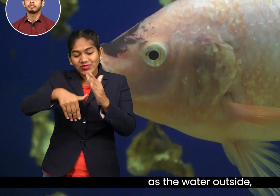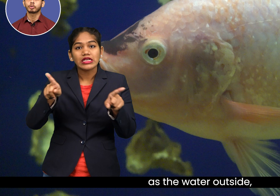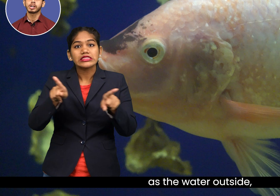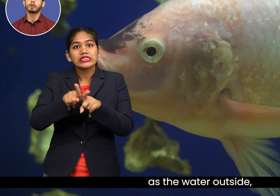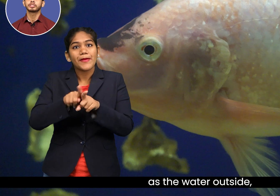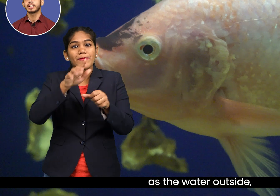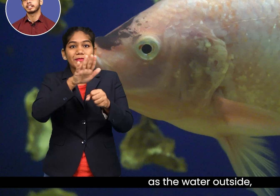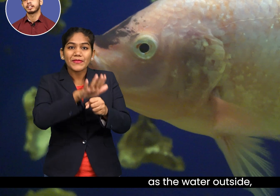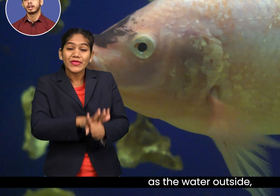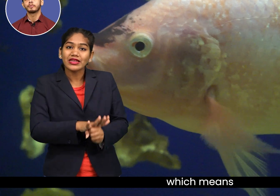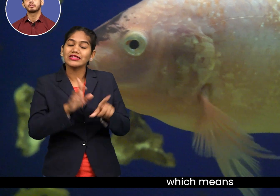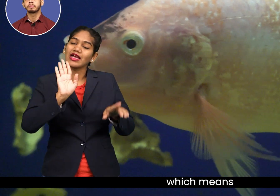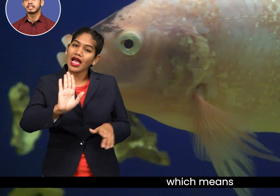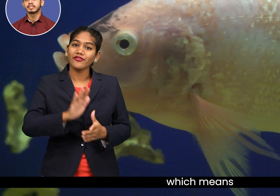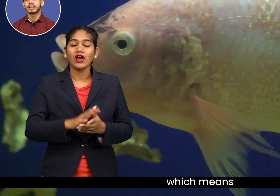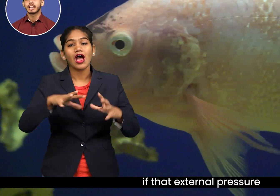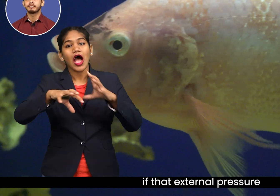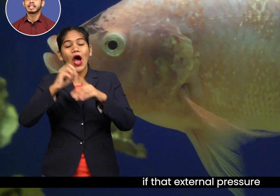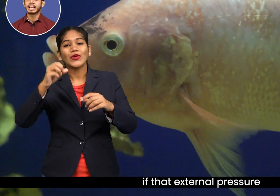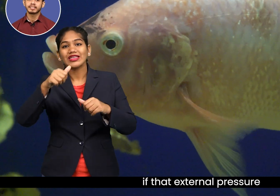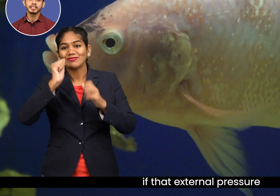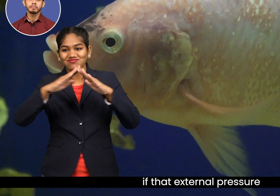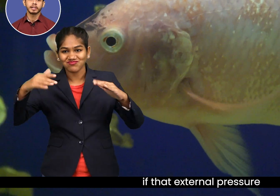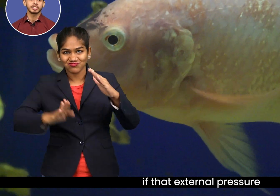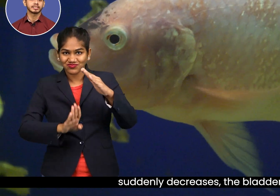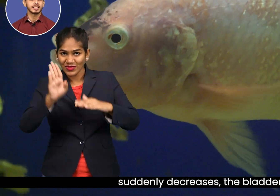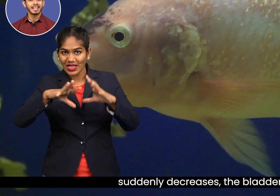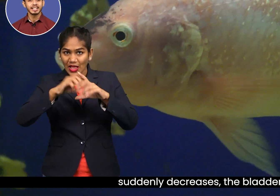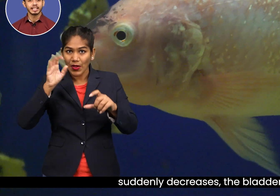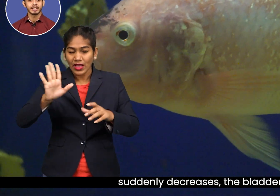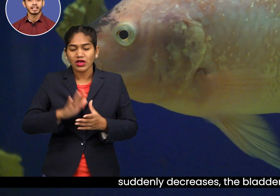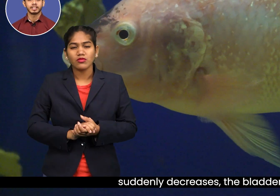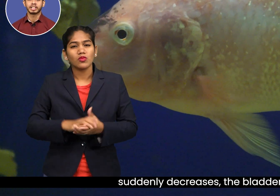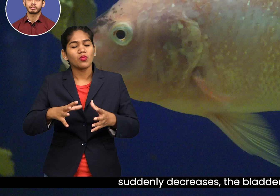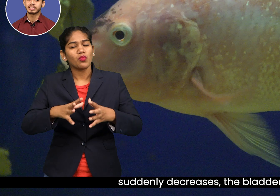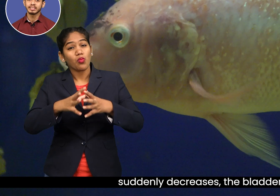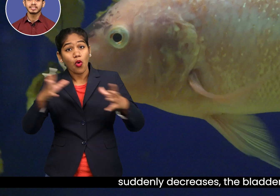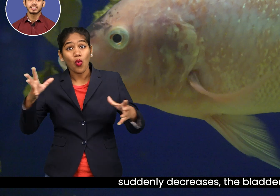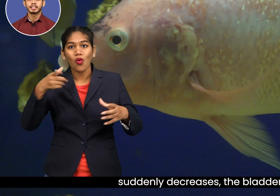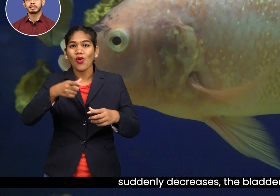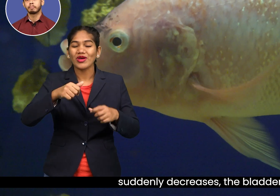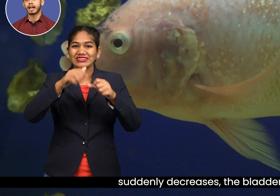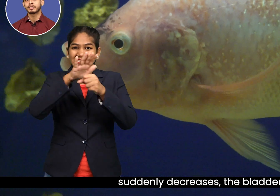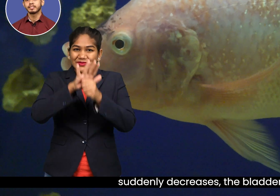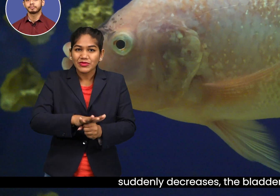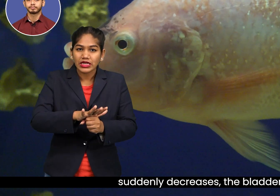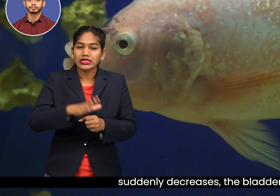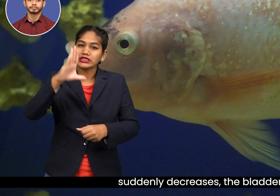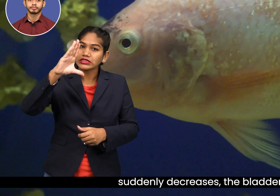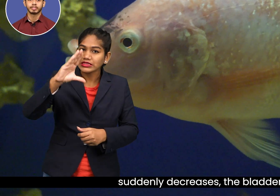as the water outside, which means if the external pressure suddenly decreases, the